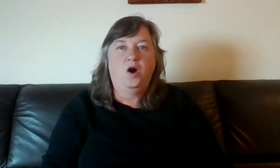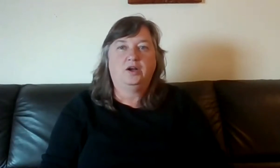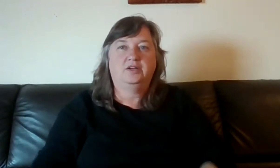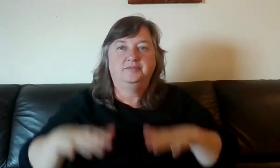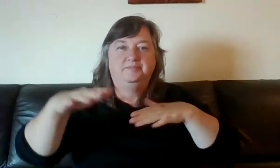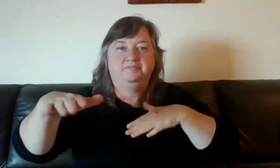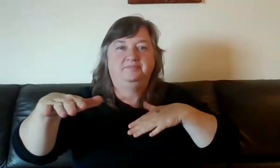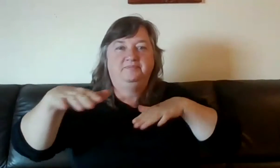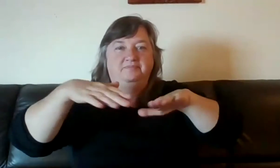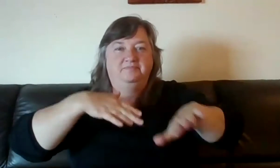Walk.